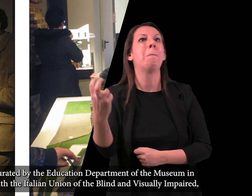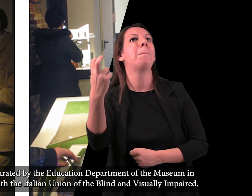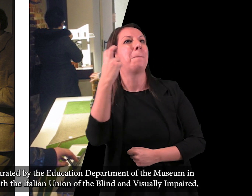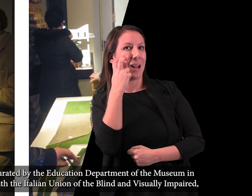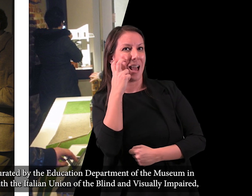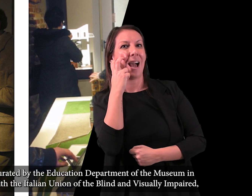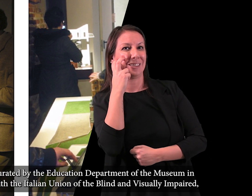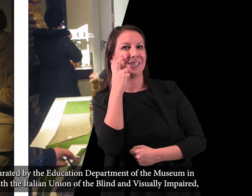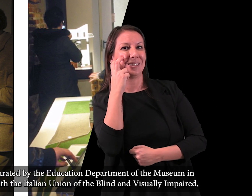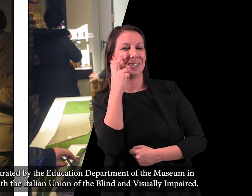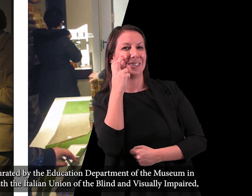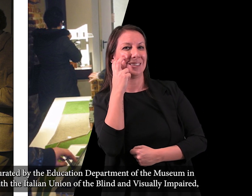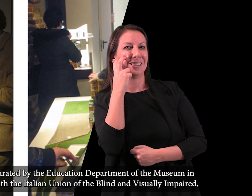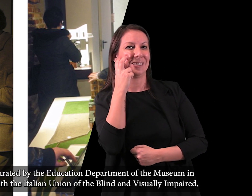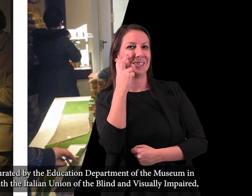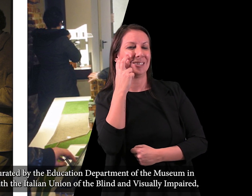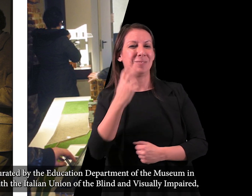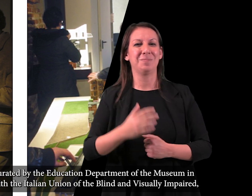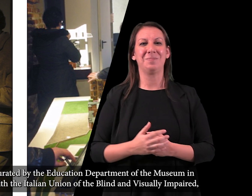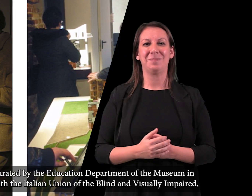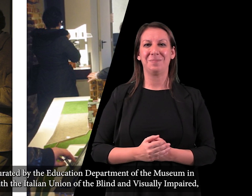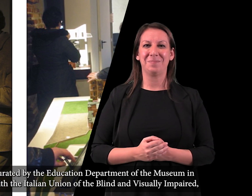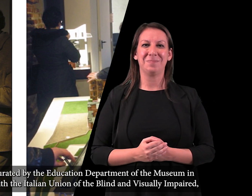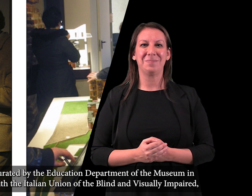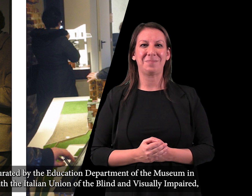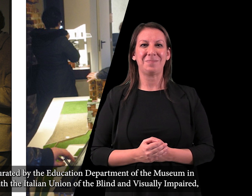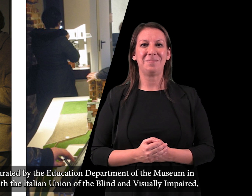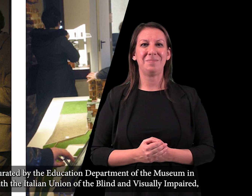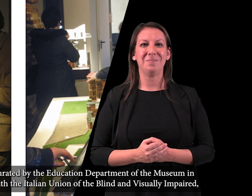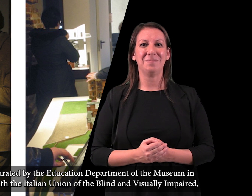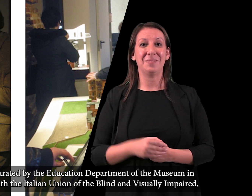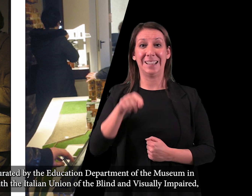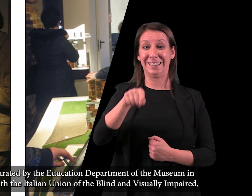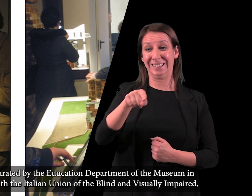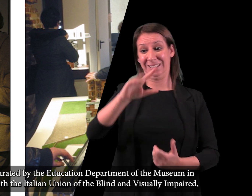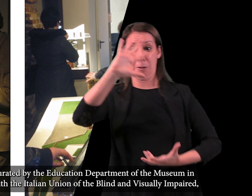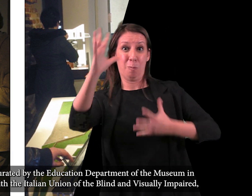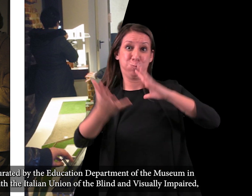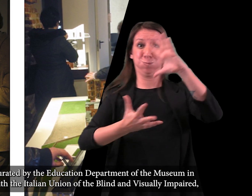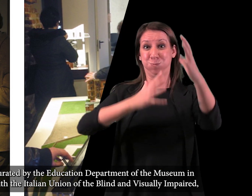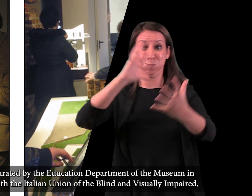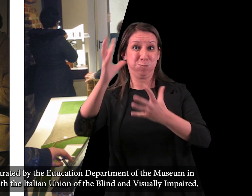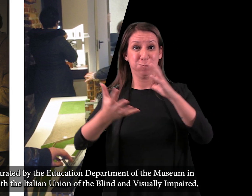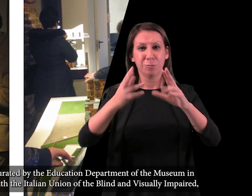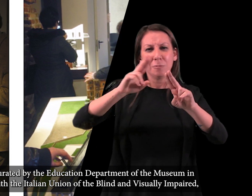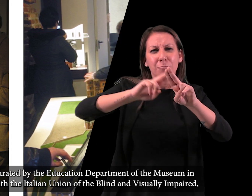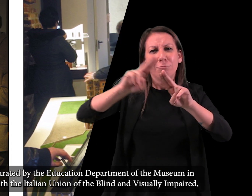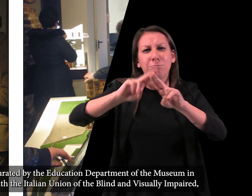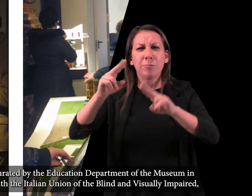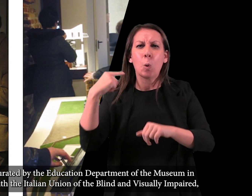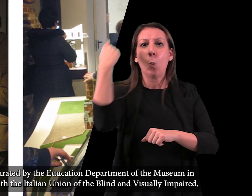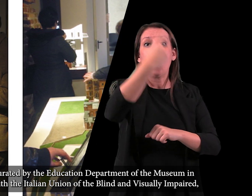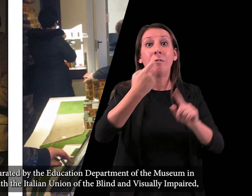model, curated by the Education Department of the museum in cooperation with the Italian Union